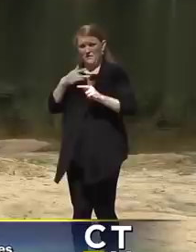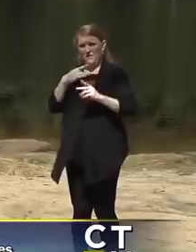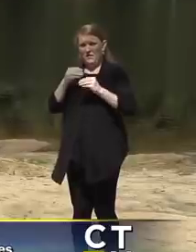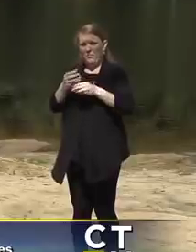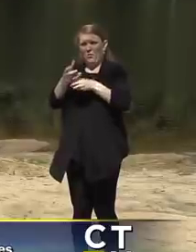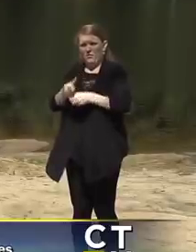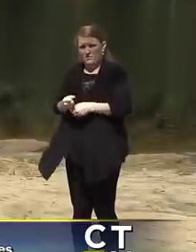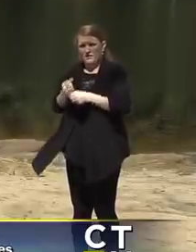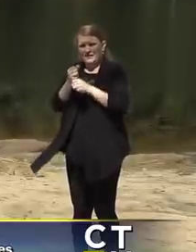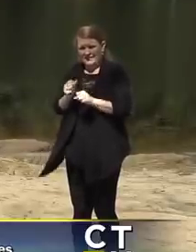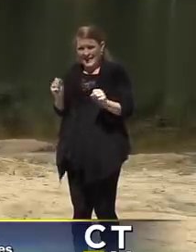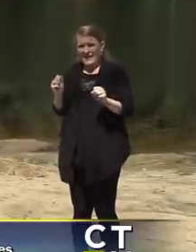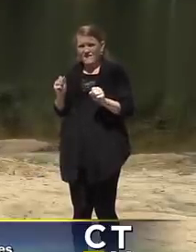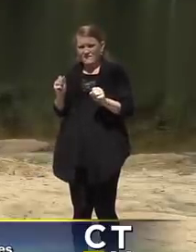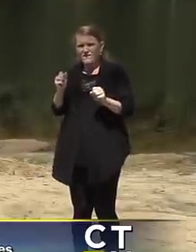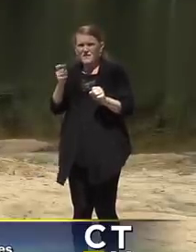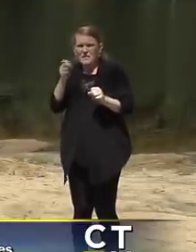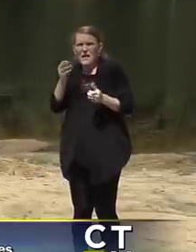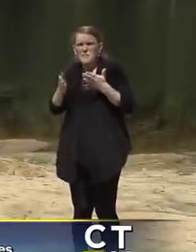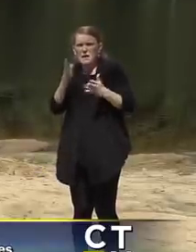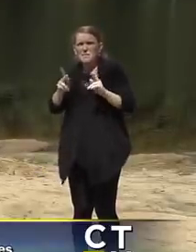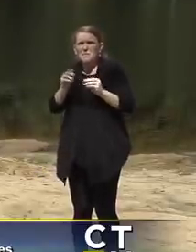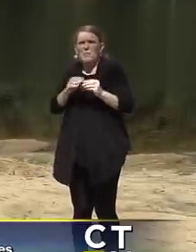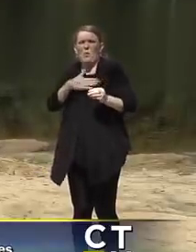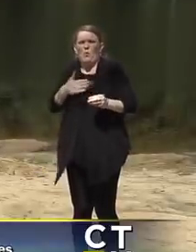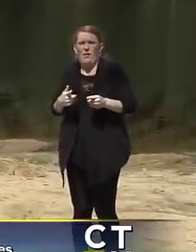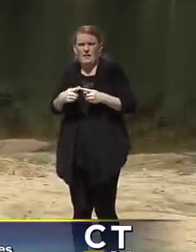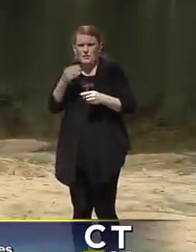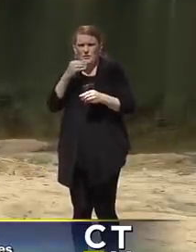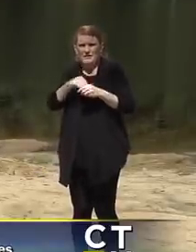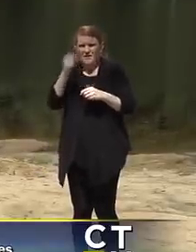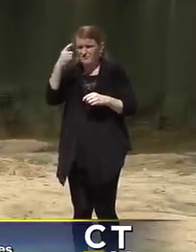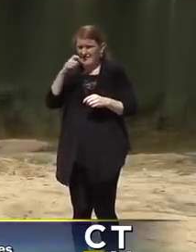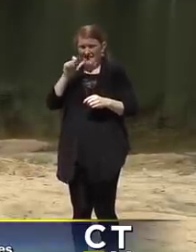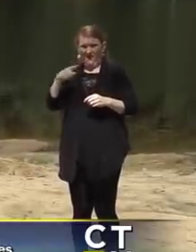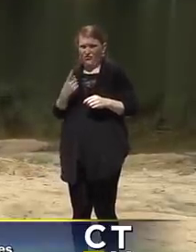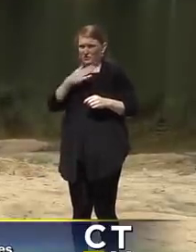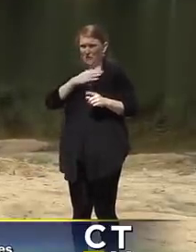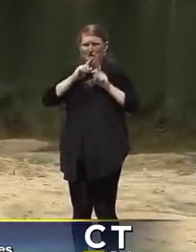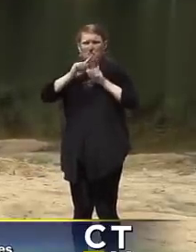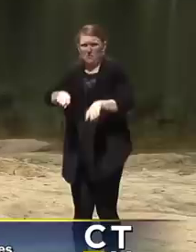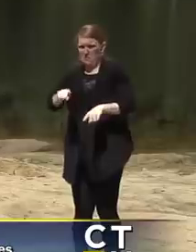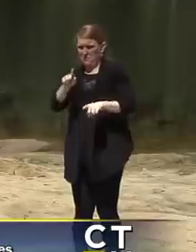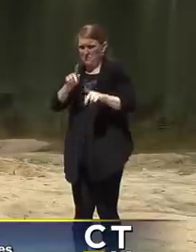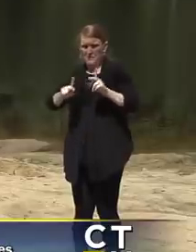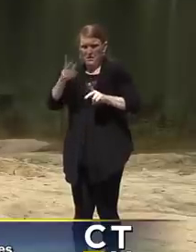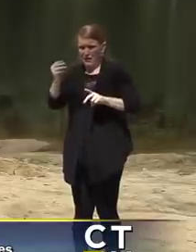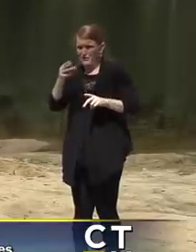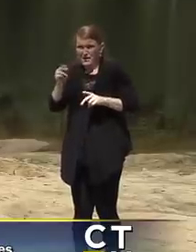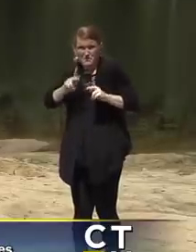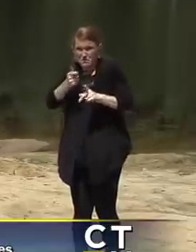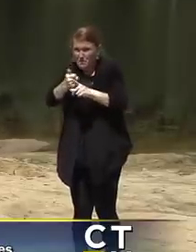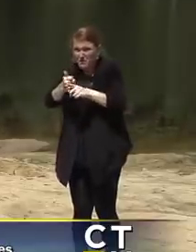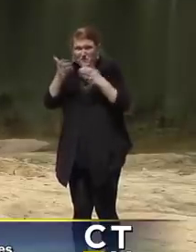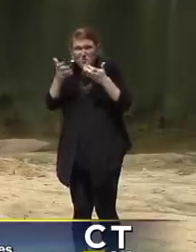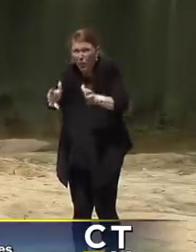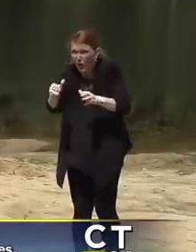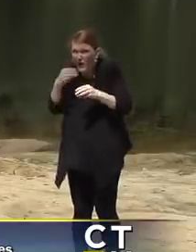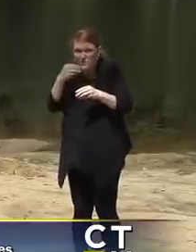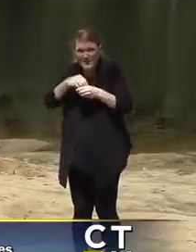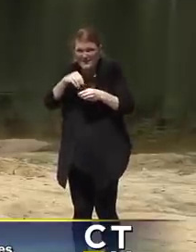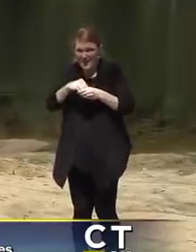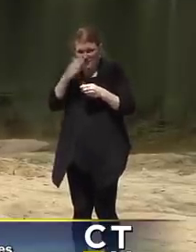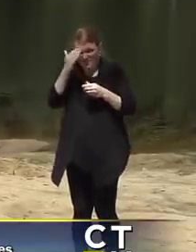now. Governor and Commissioner, can you talk a little bit about enforcement as more people come out, especially at the parks? You walk